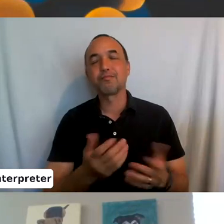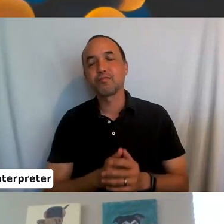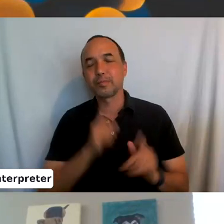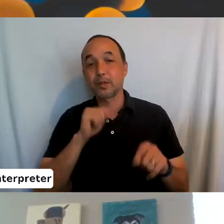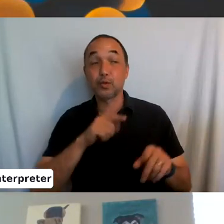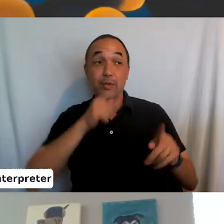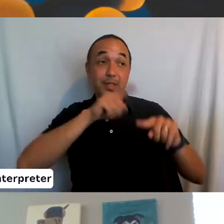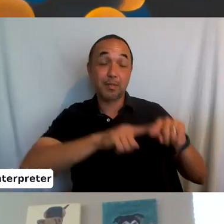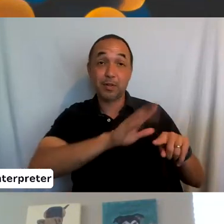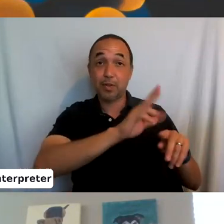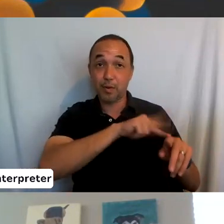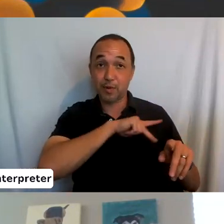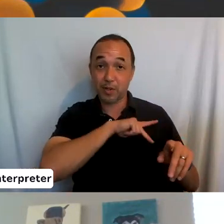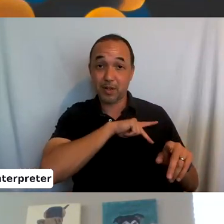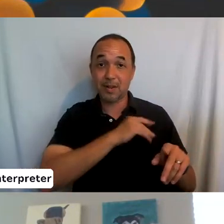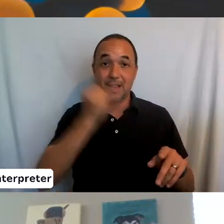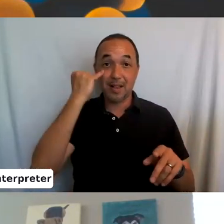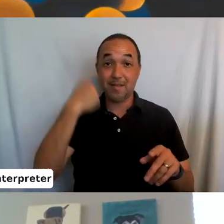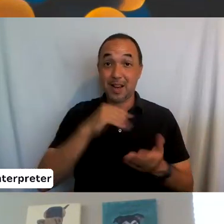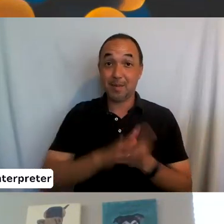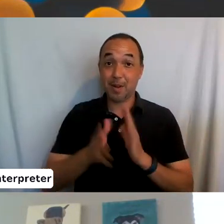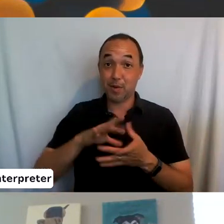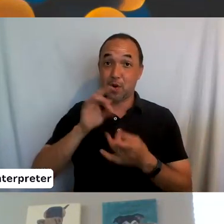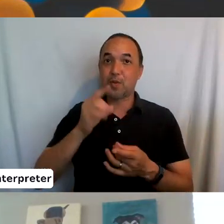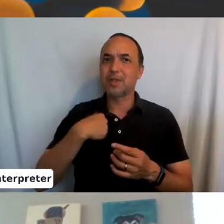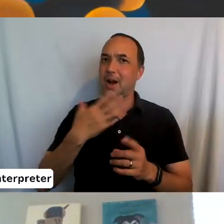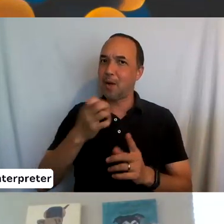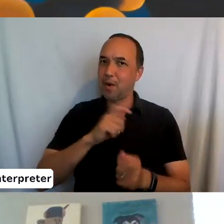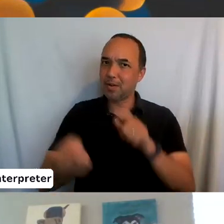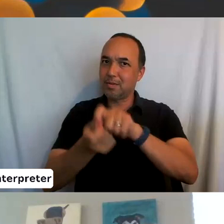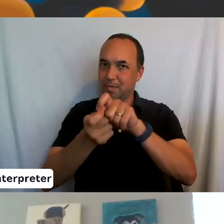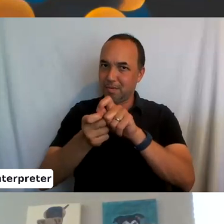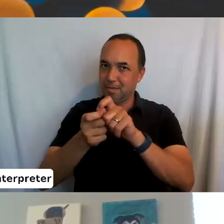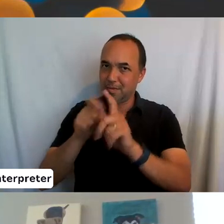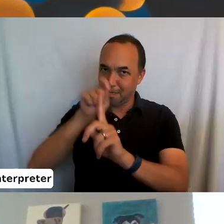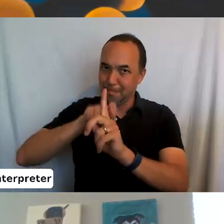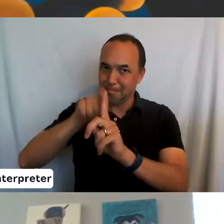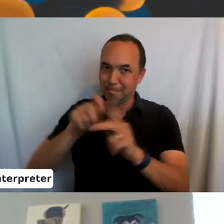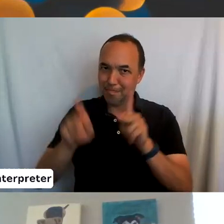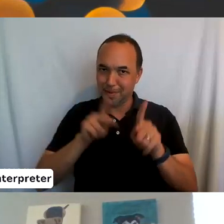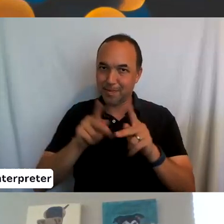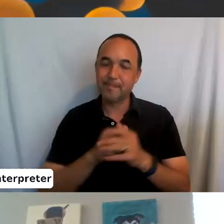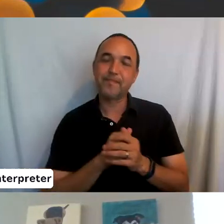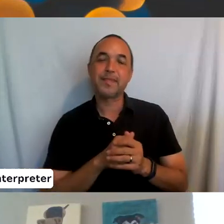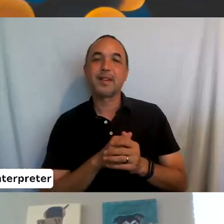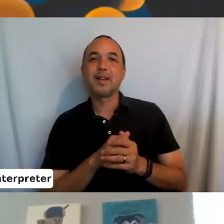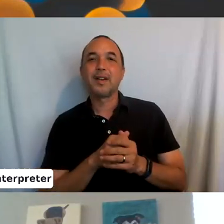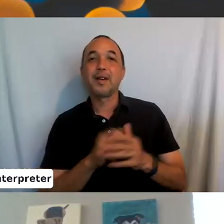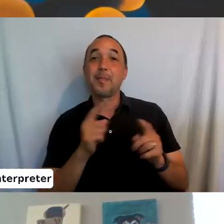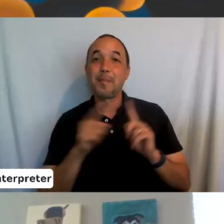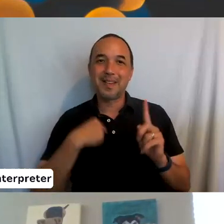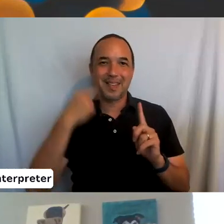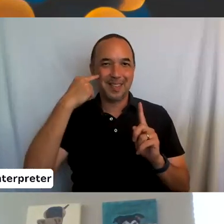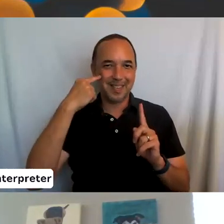become a ghost, I'm definitely going to want to like mess with people who don't believe in me. But like, I also think that especially people who are